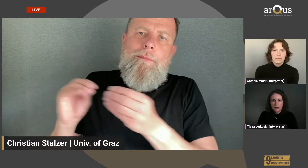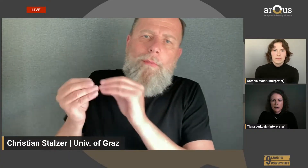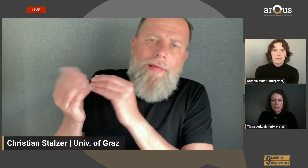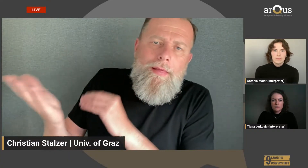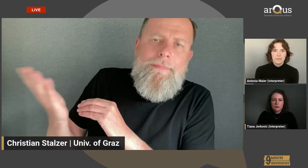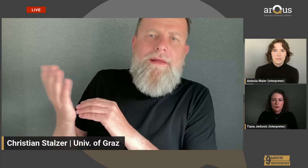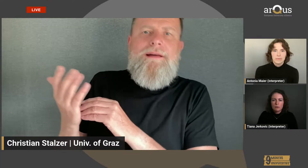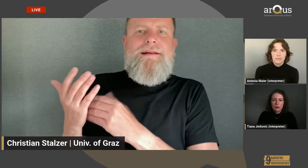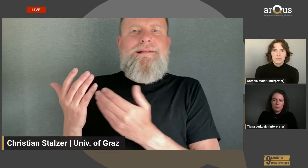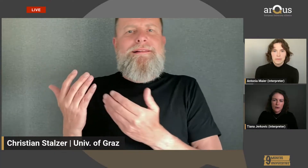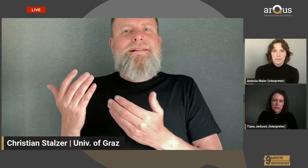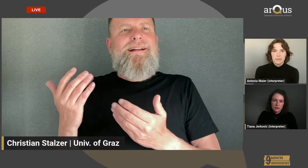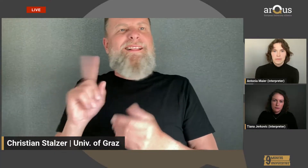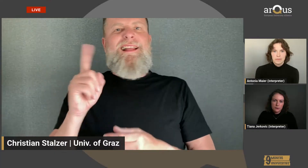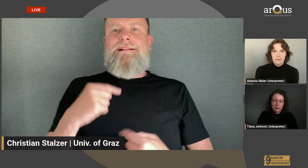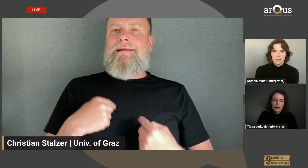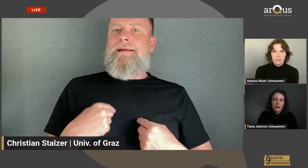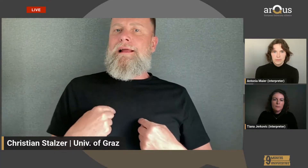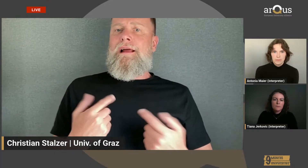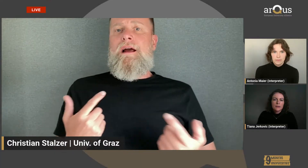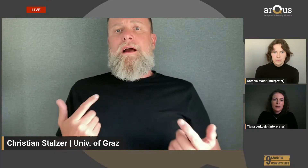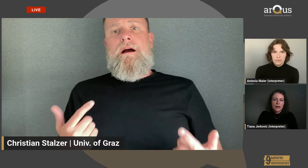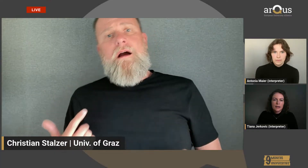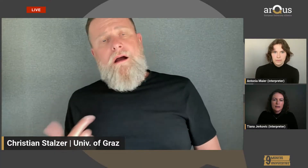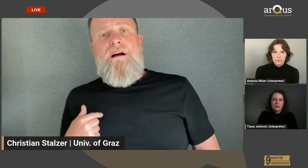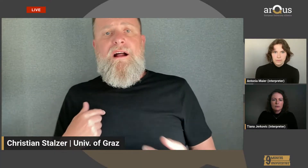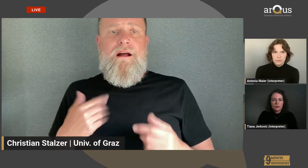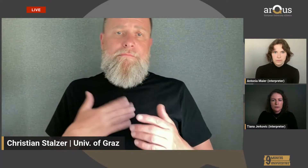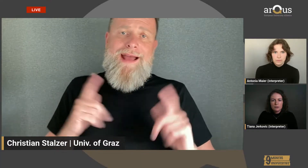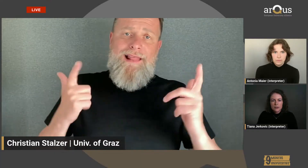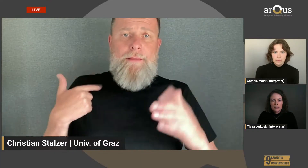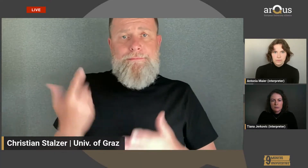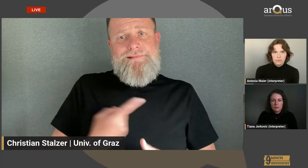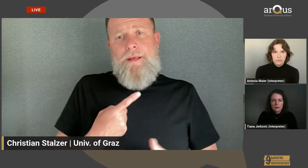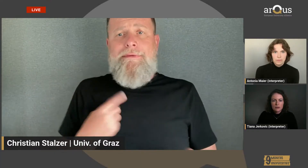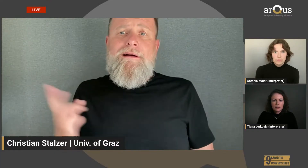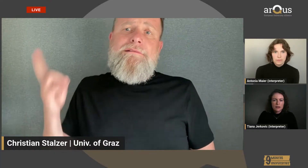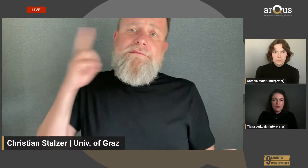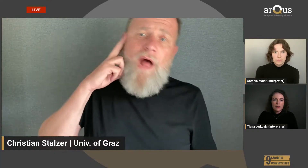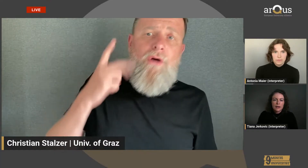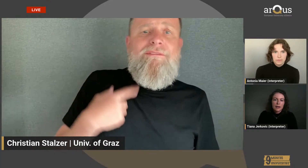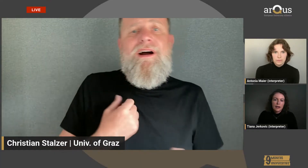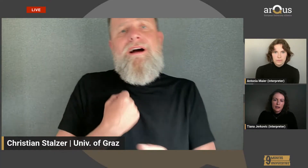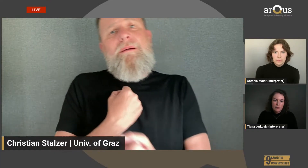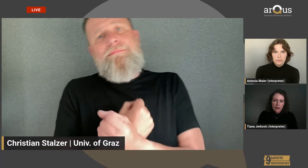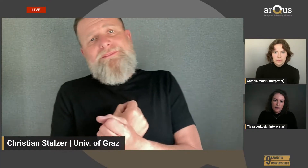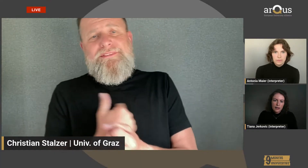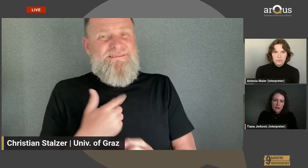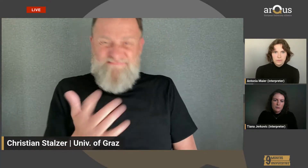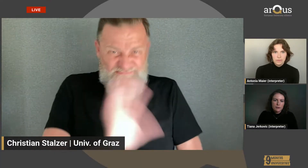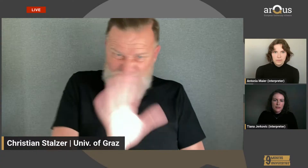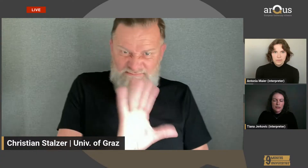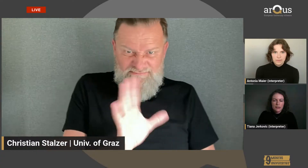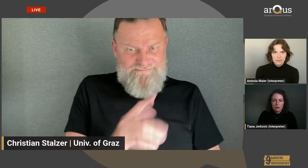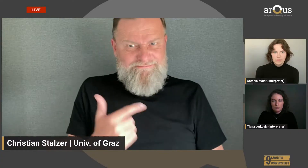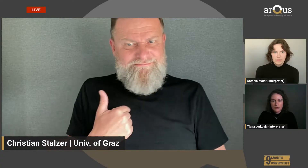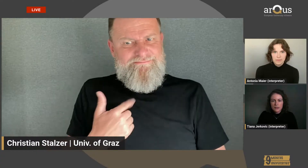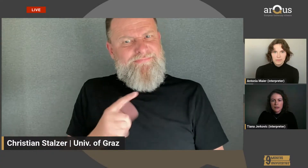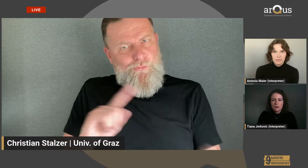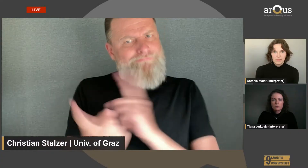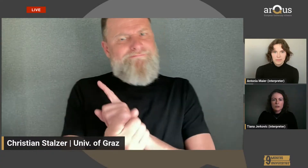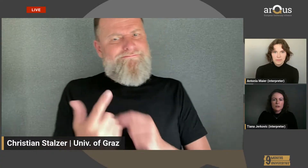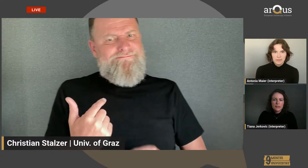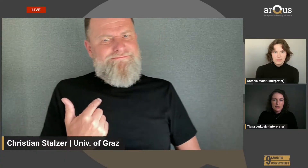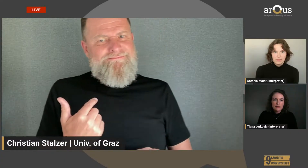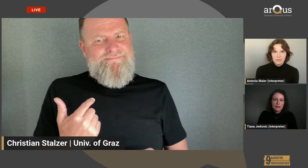shift the perspective to a more positive view. And for me, for example, in my experience as a deaf person,